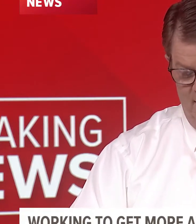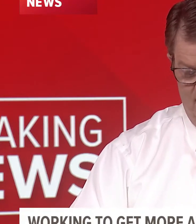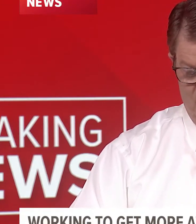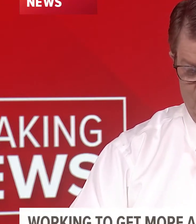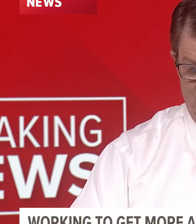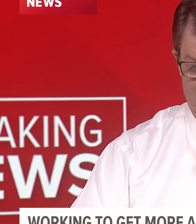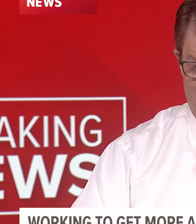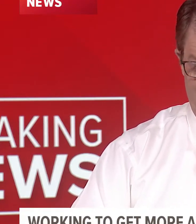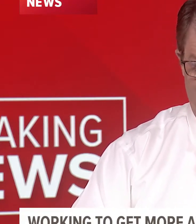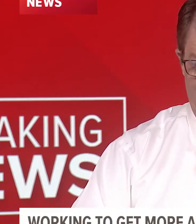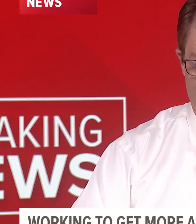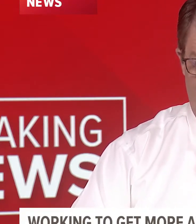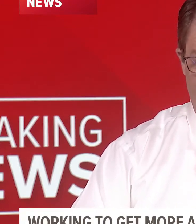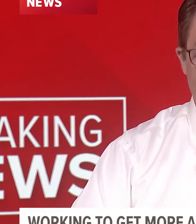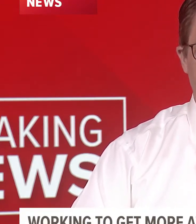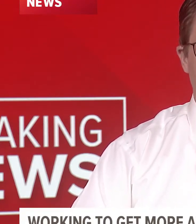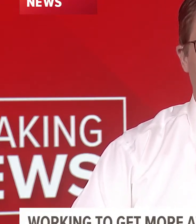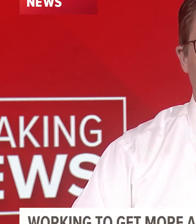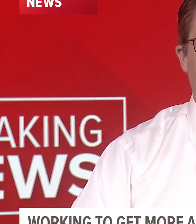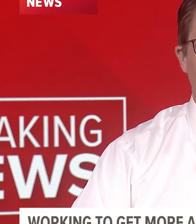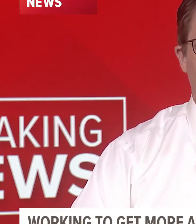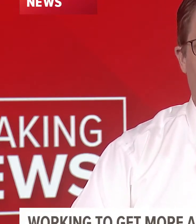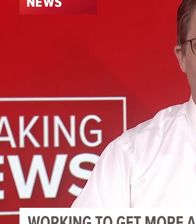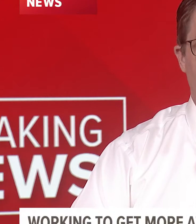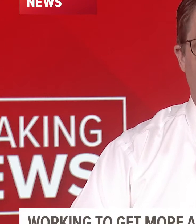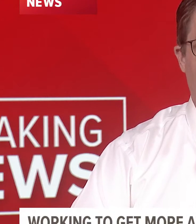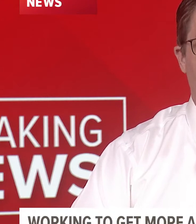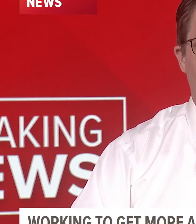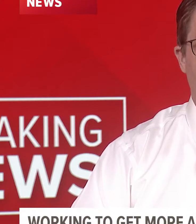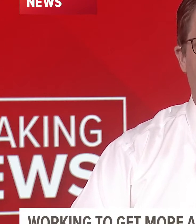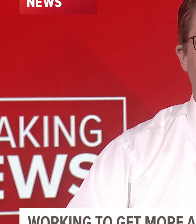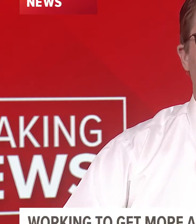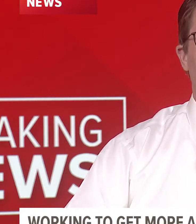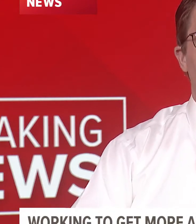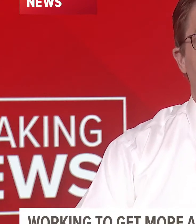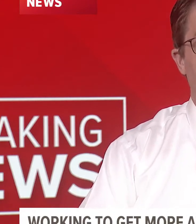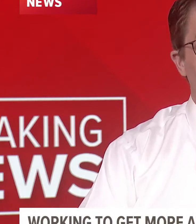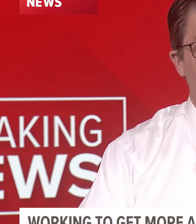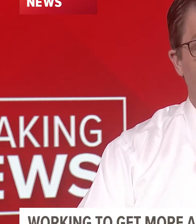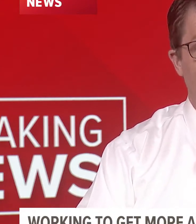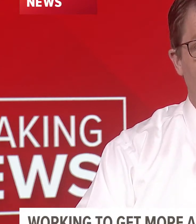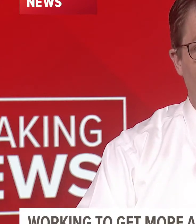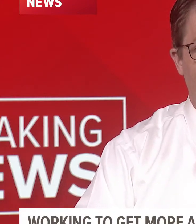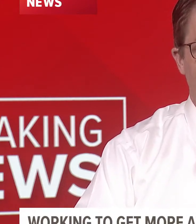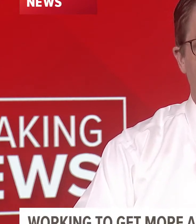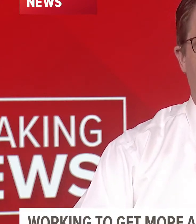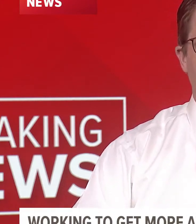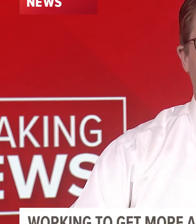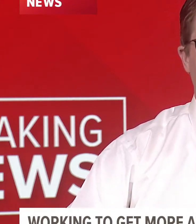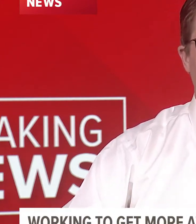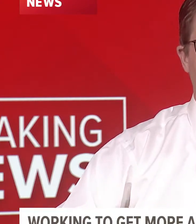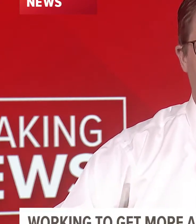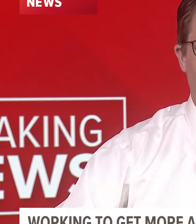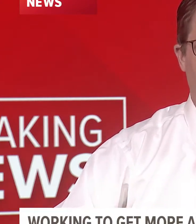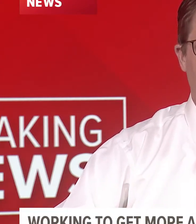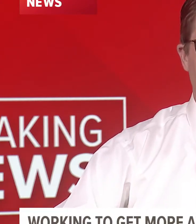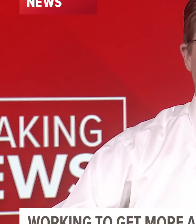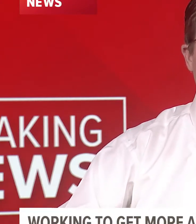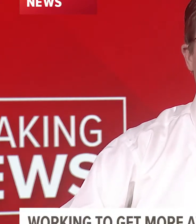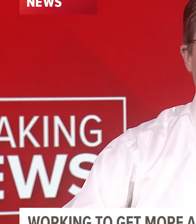back. Governor says he's sending out 50 additional National Guardsmen to help with that. That could increase as the